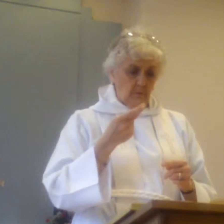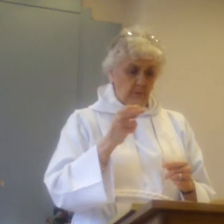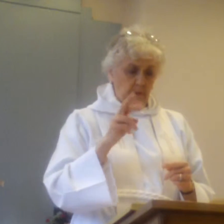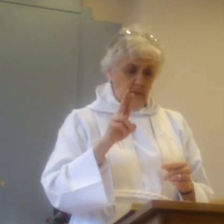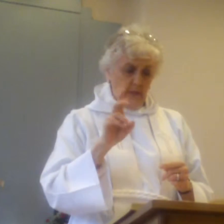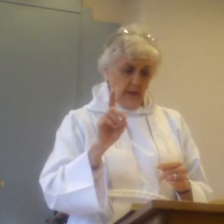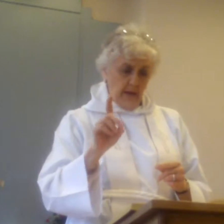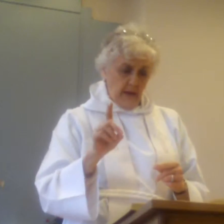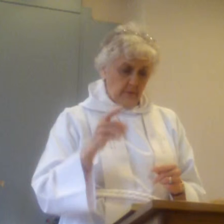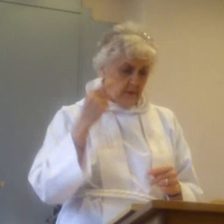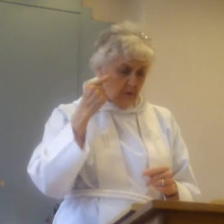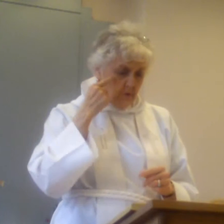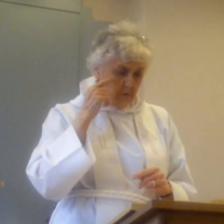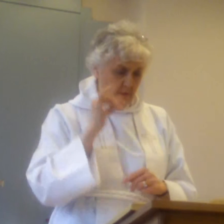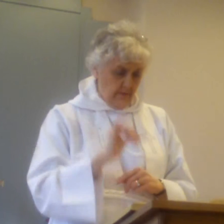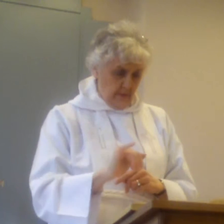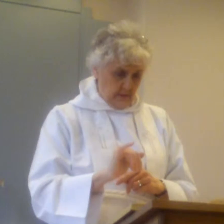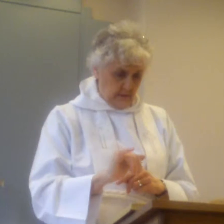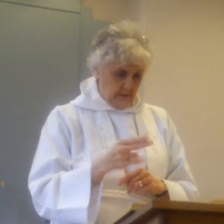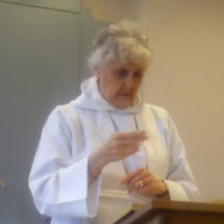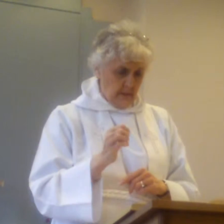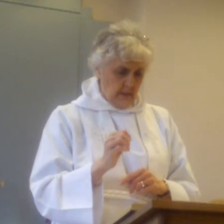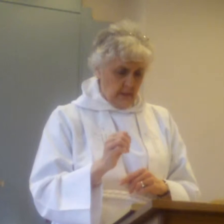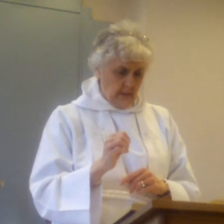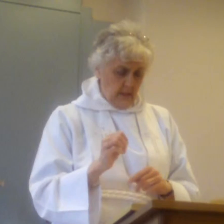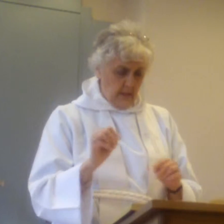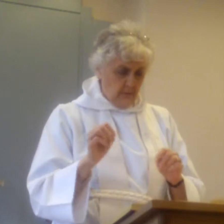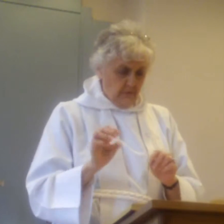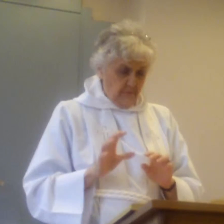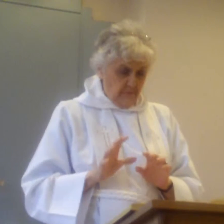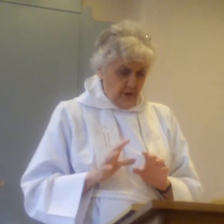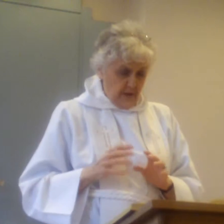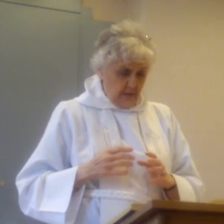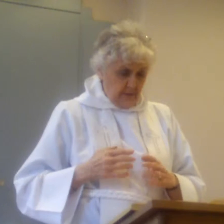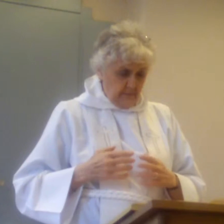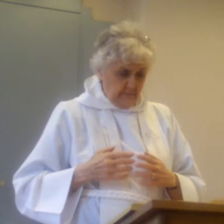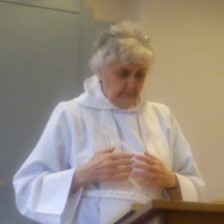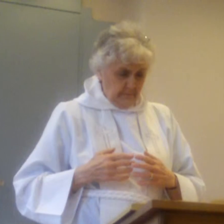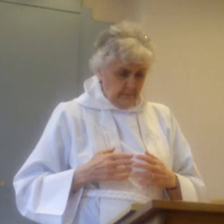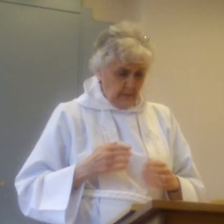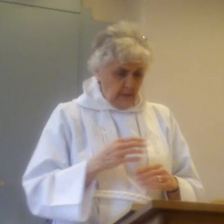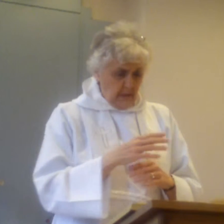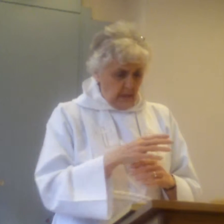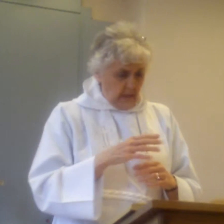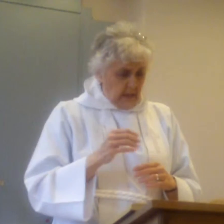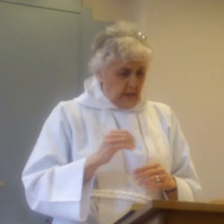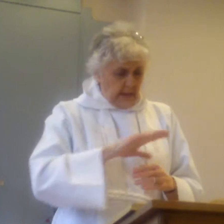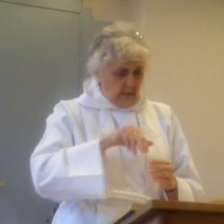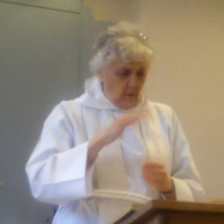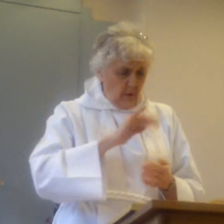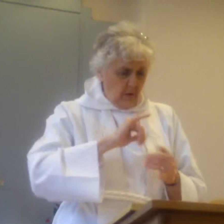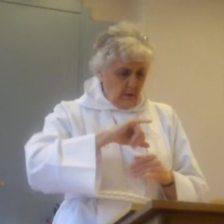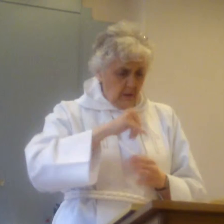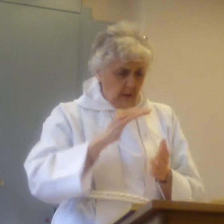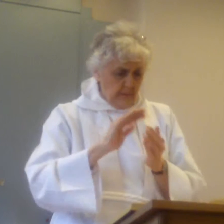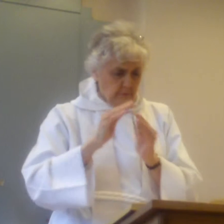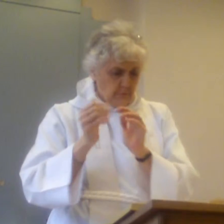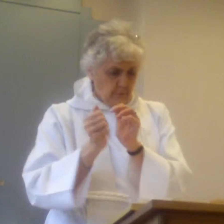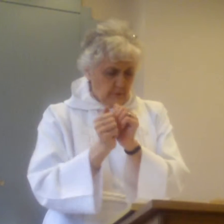When King Herod heard this, he was afraid, and all of Jerusalem